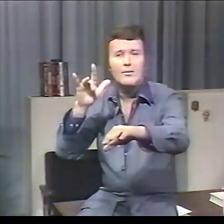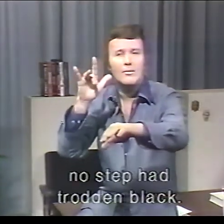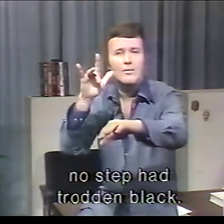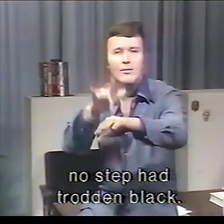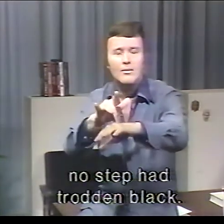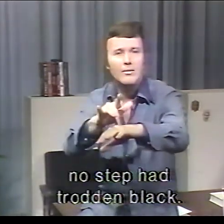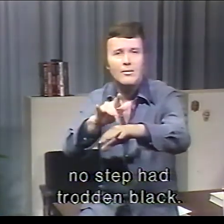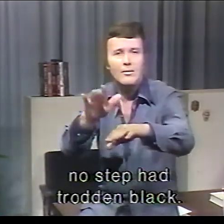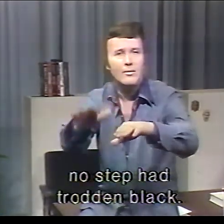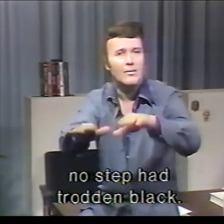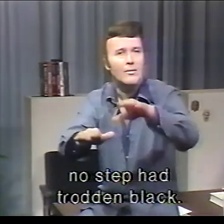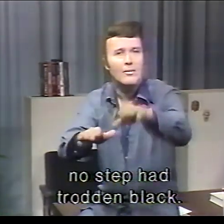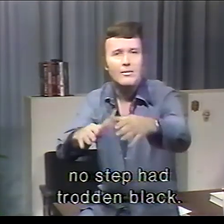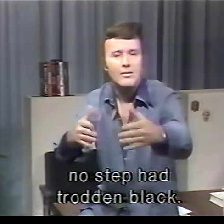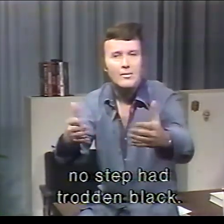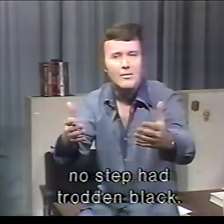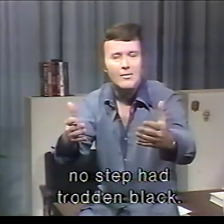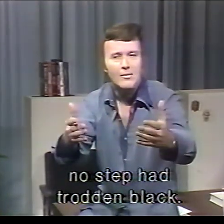No step had trodden black.